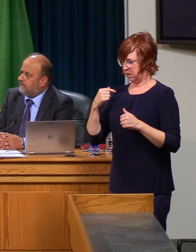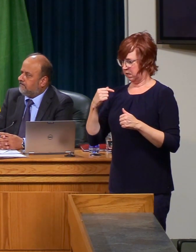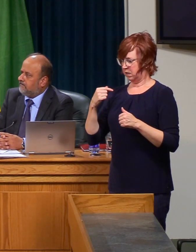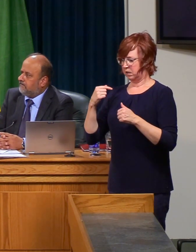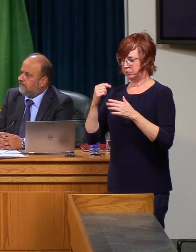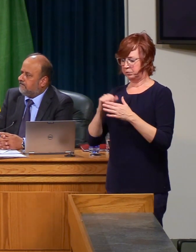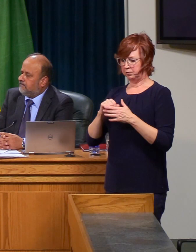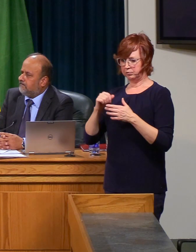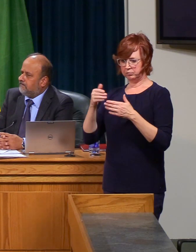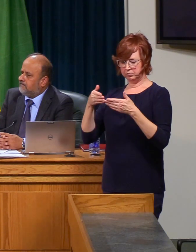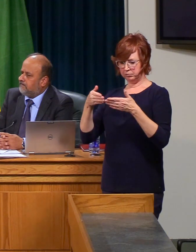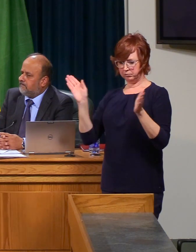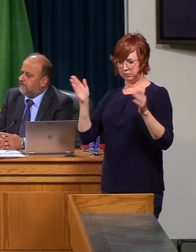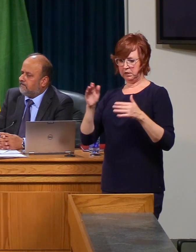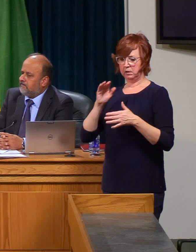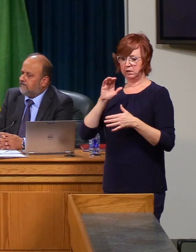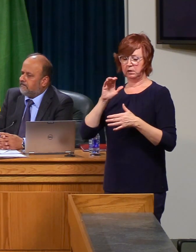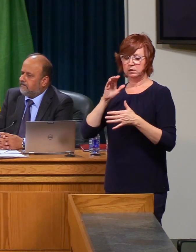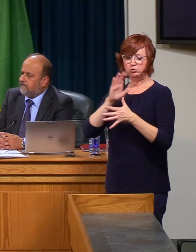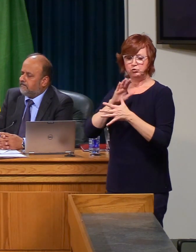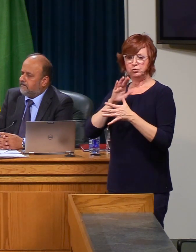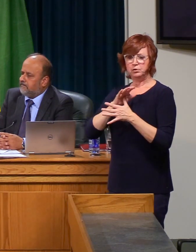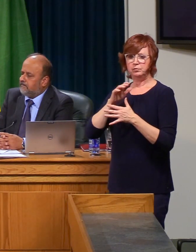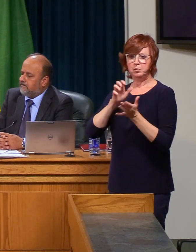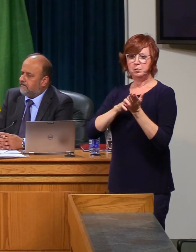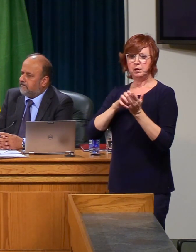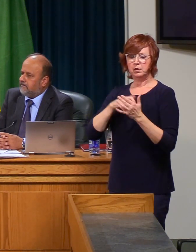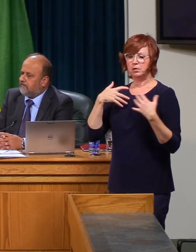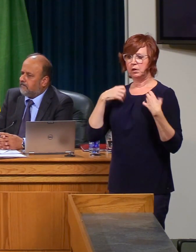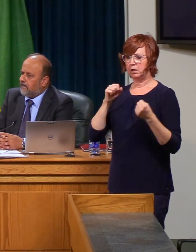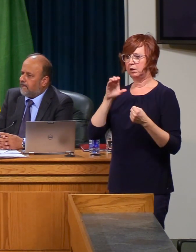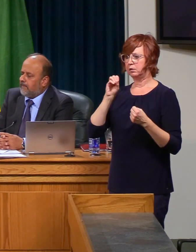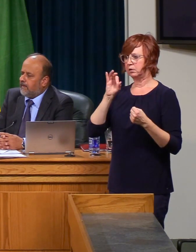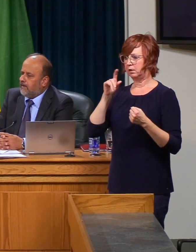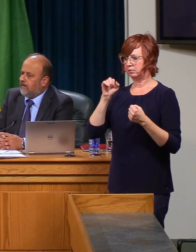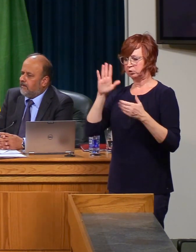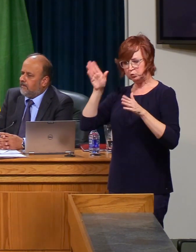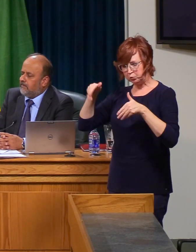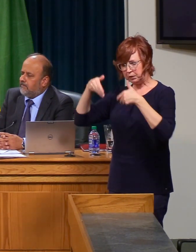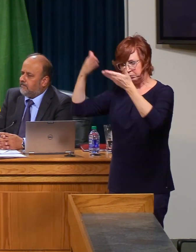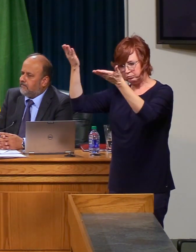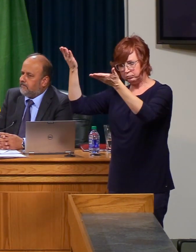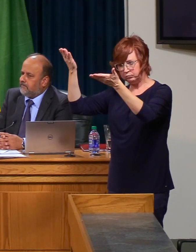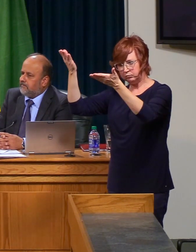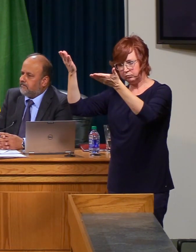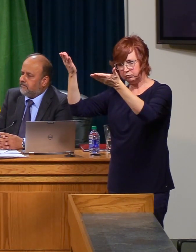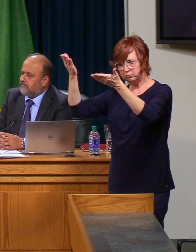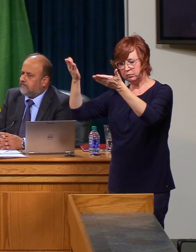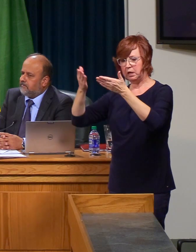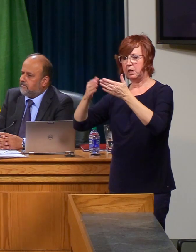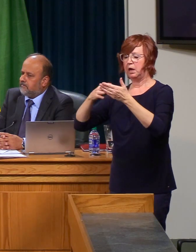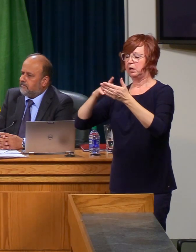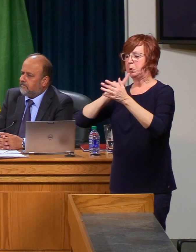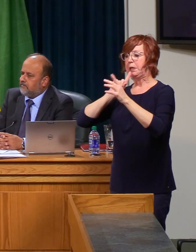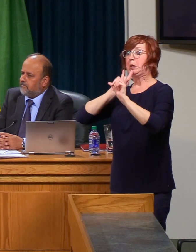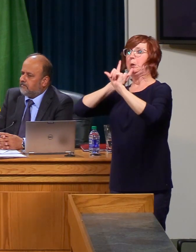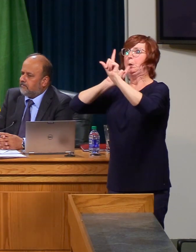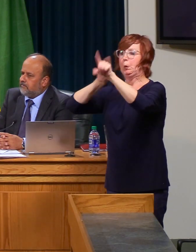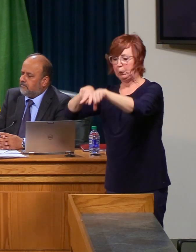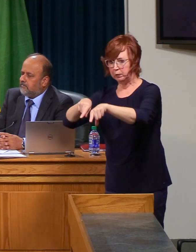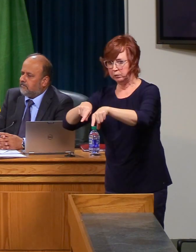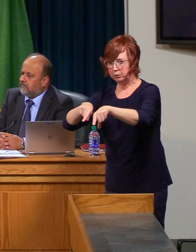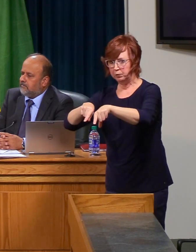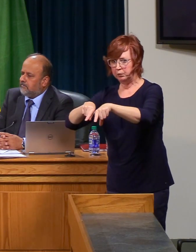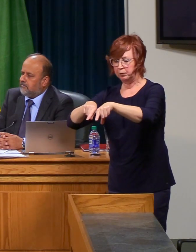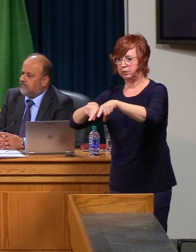from the Chief Medical Health Officer, which also should be followed. But today, this has been